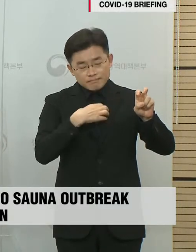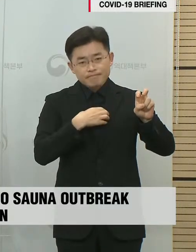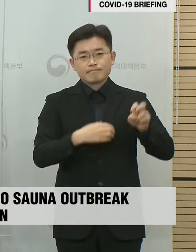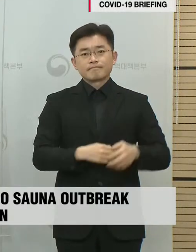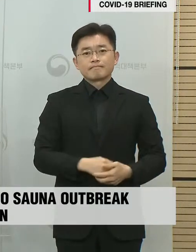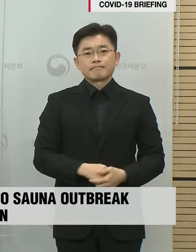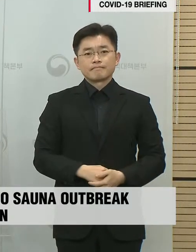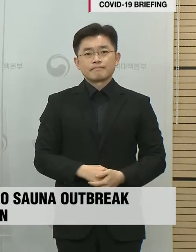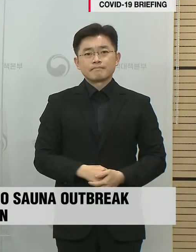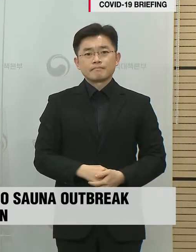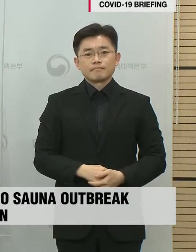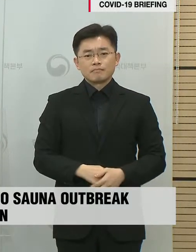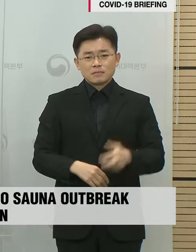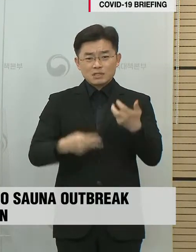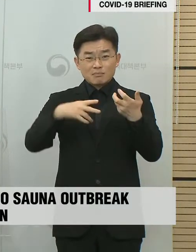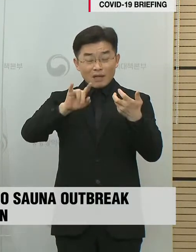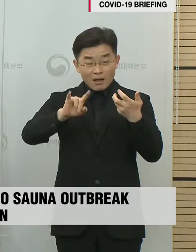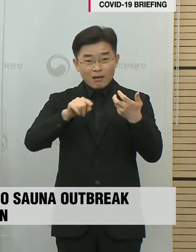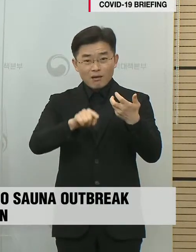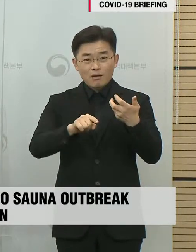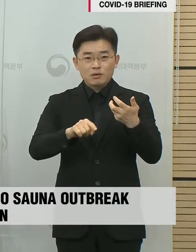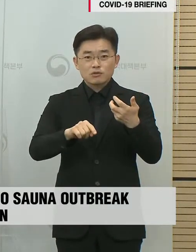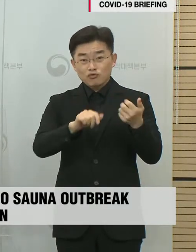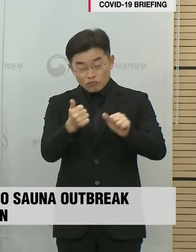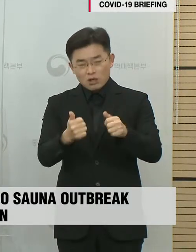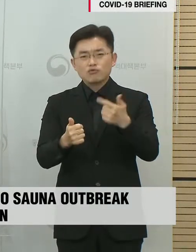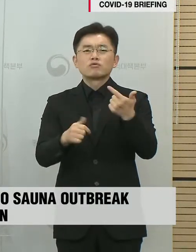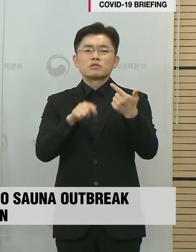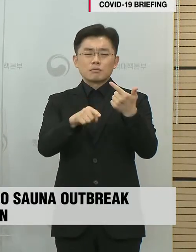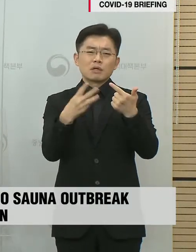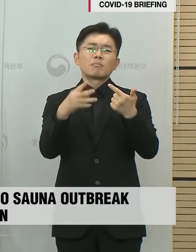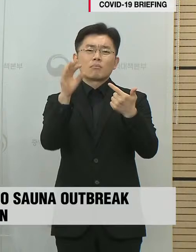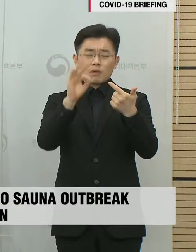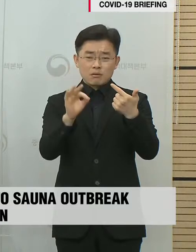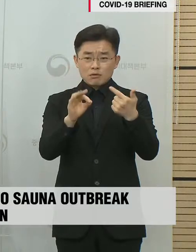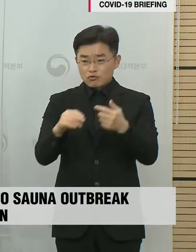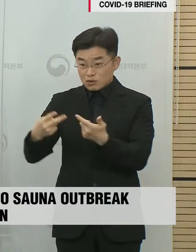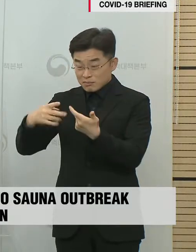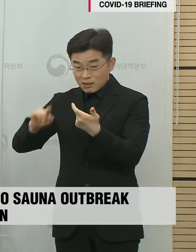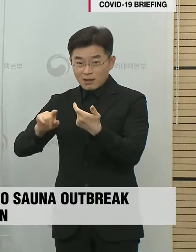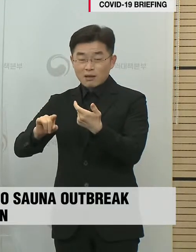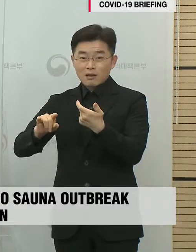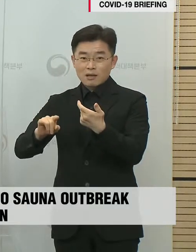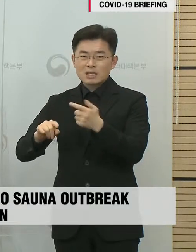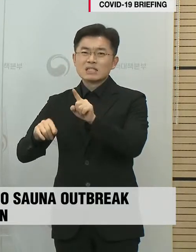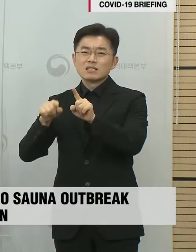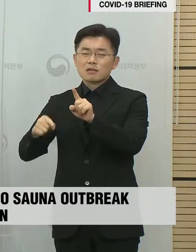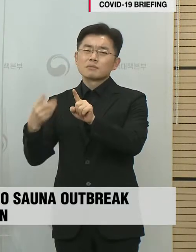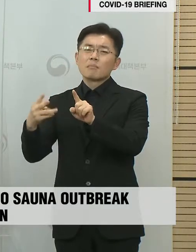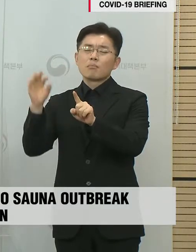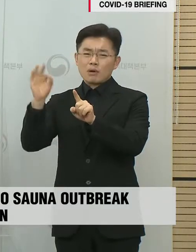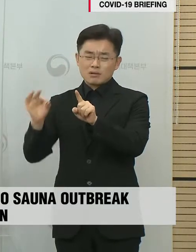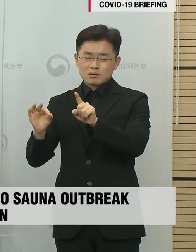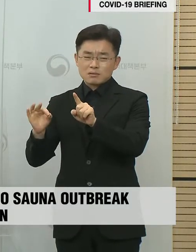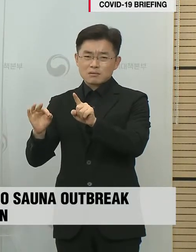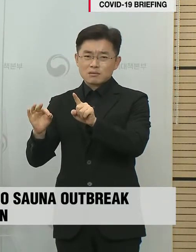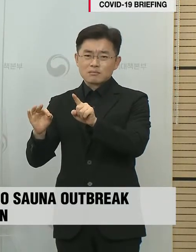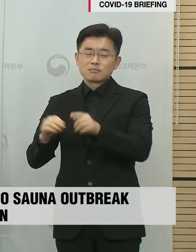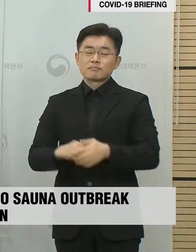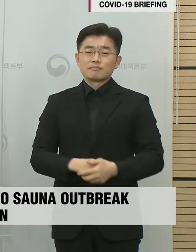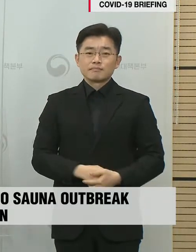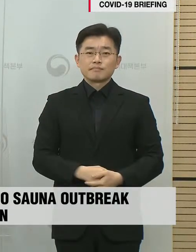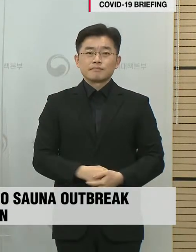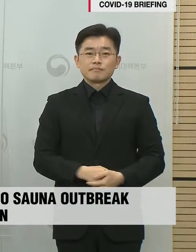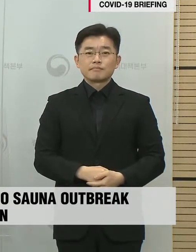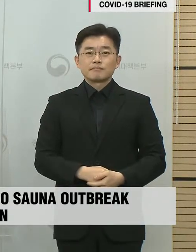rate for those over the age of 80 is above 20, and also